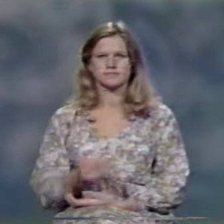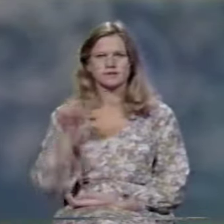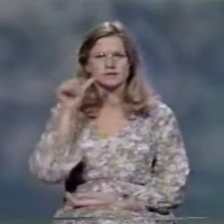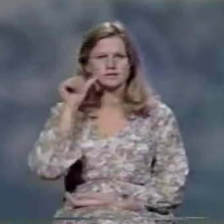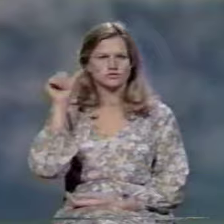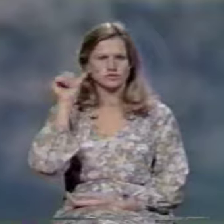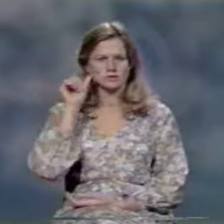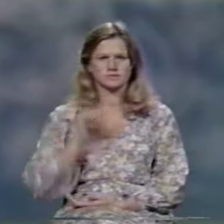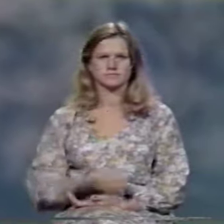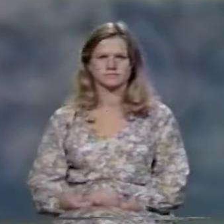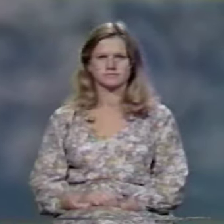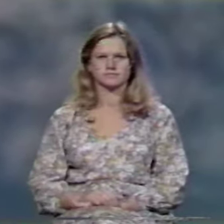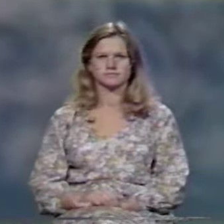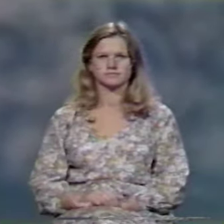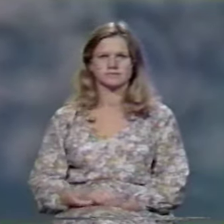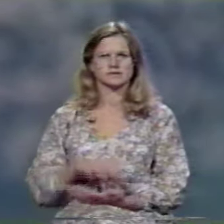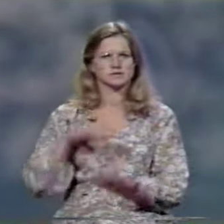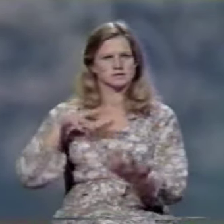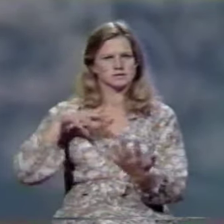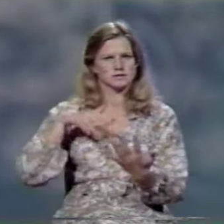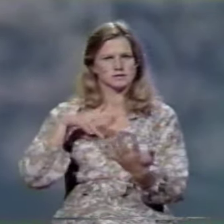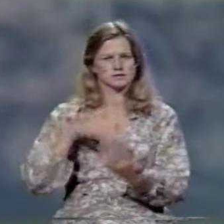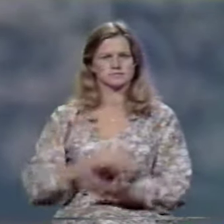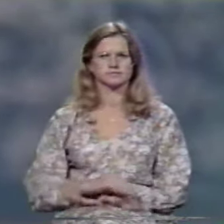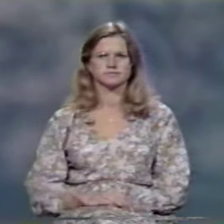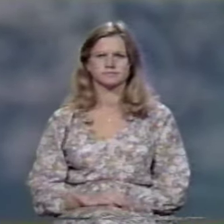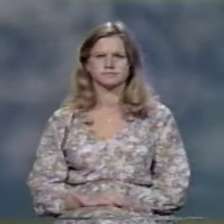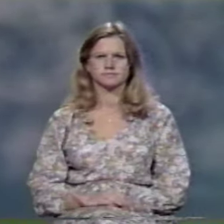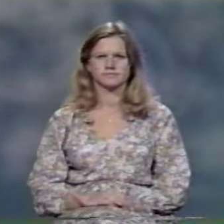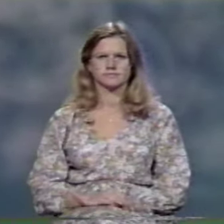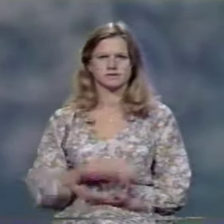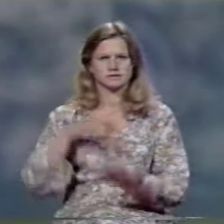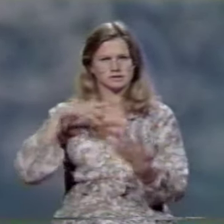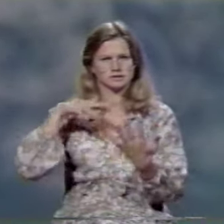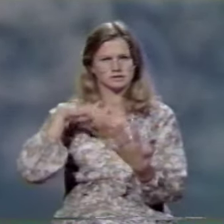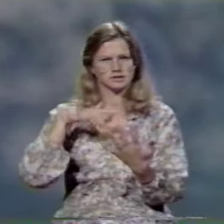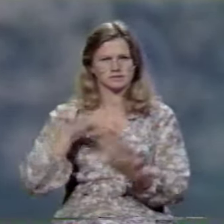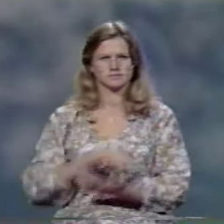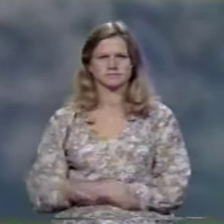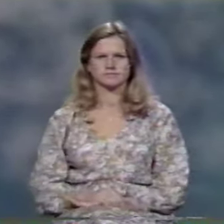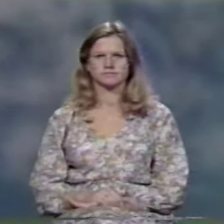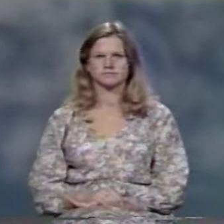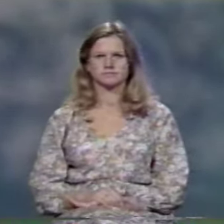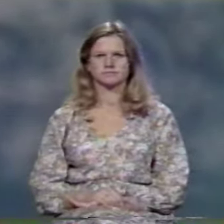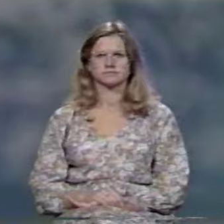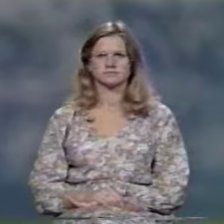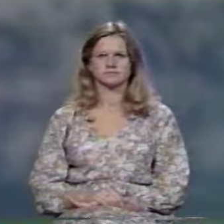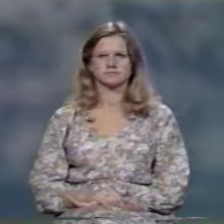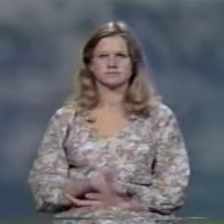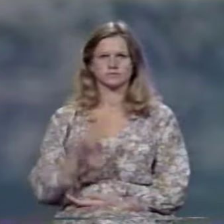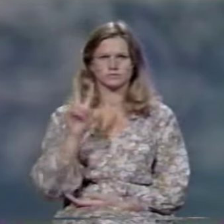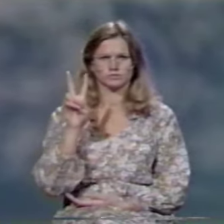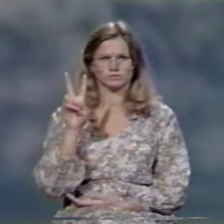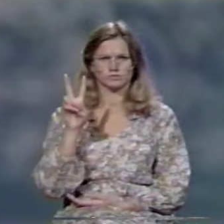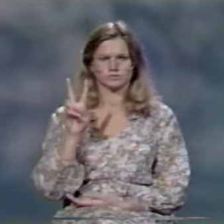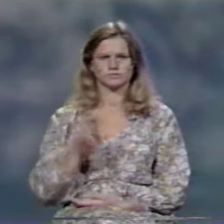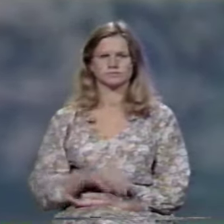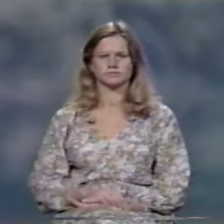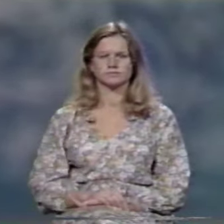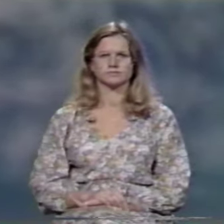Yesterday. Study. Study. The number 2.